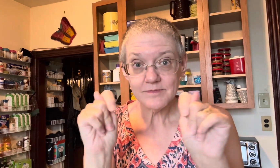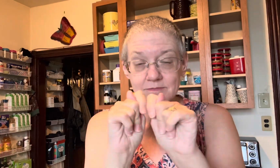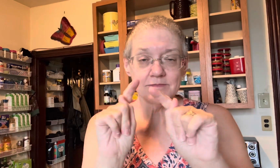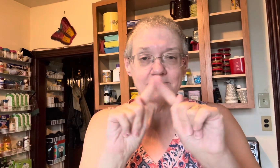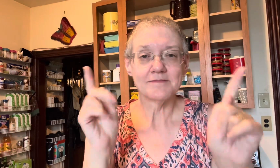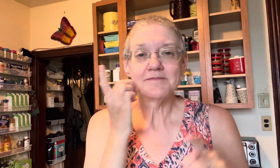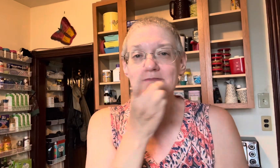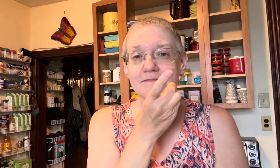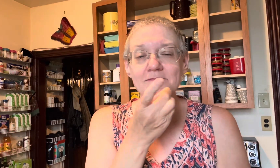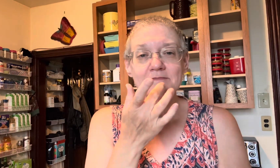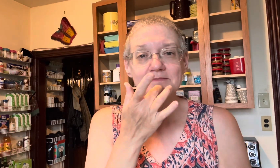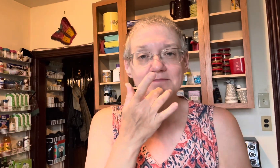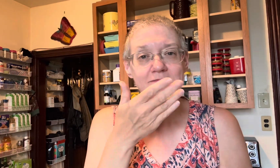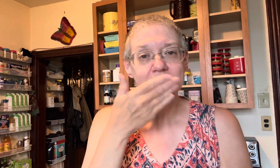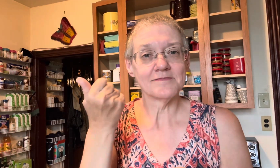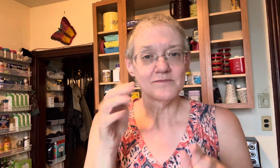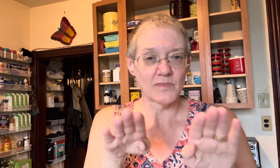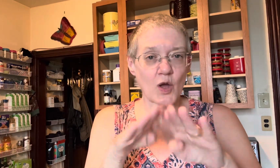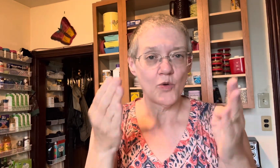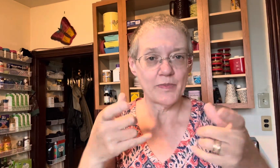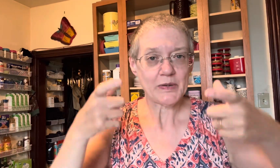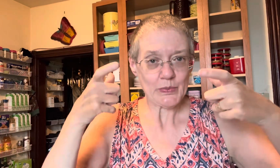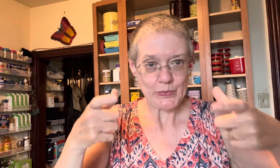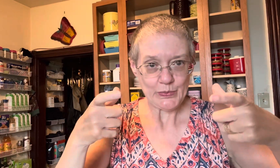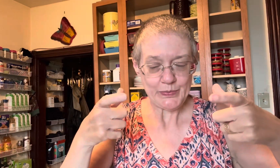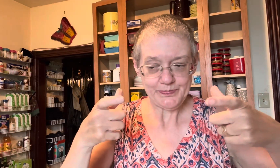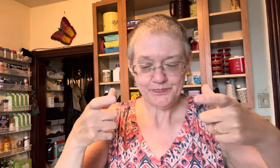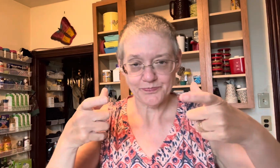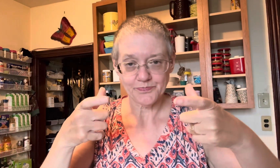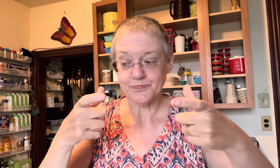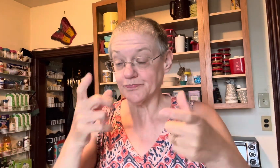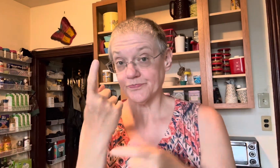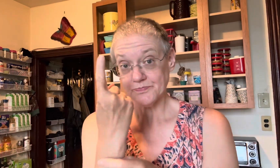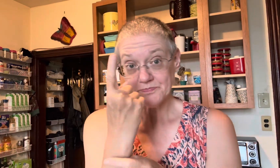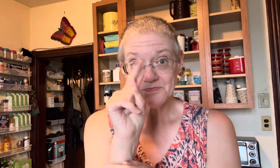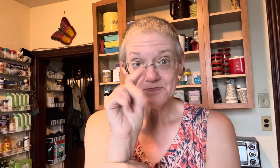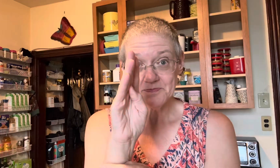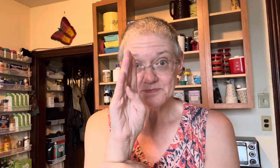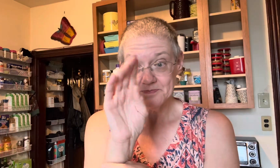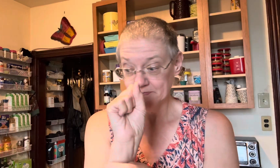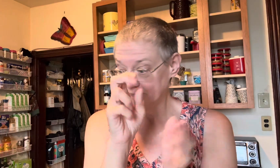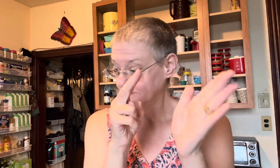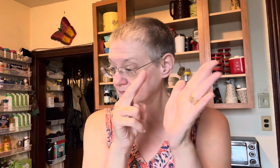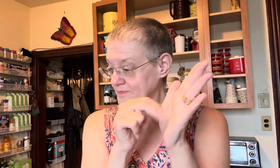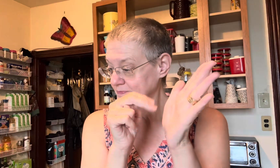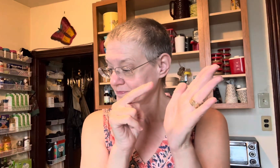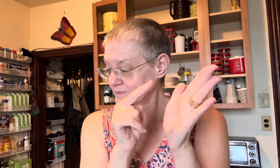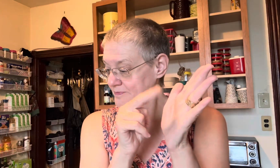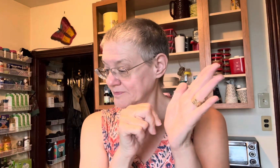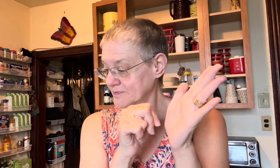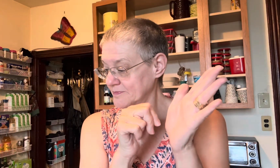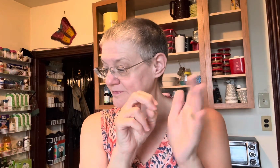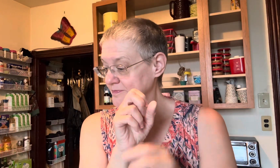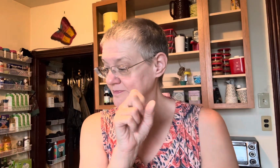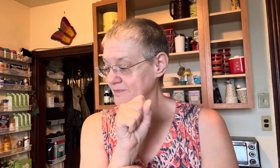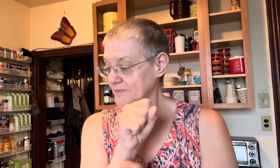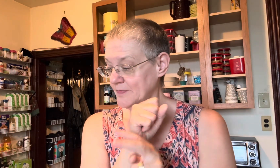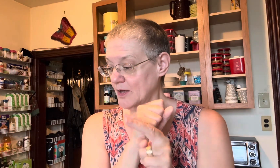middle, and cut it into 2 triangles. But Dale prefers it better open face. I'm going to use 1 tablespoon of